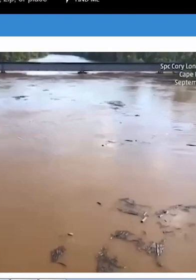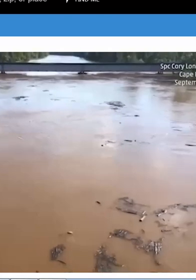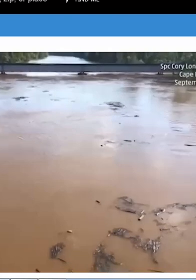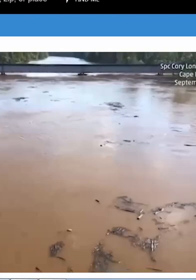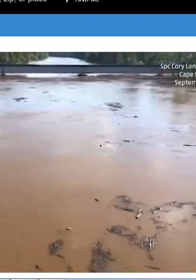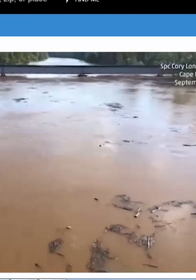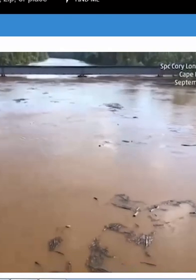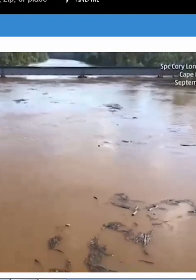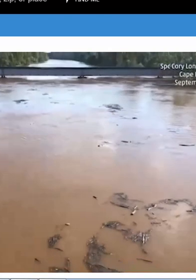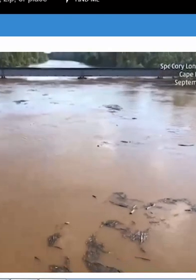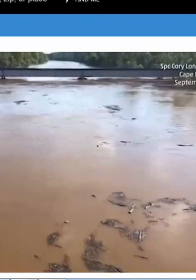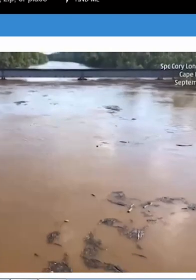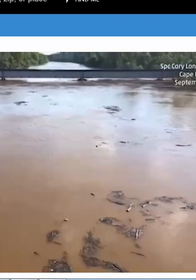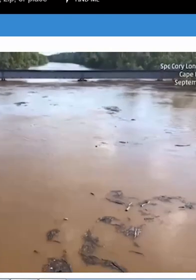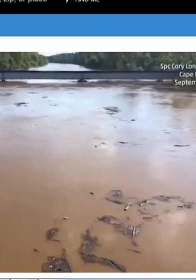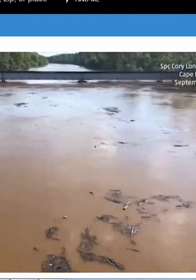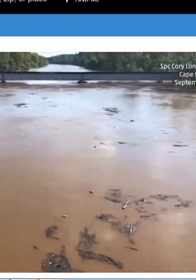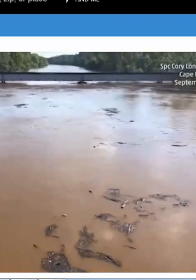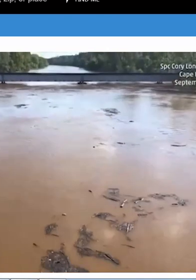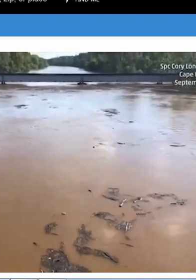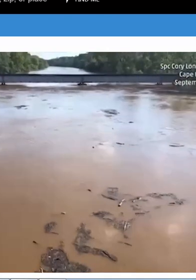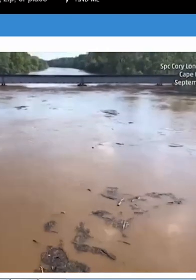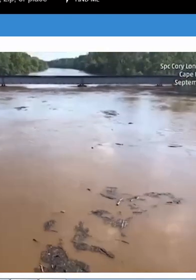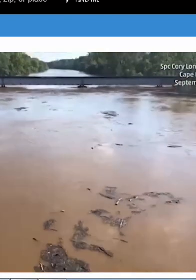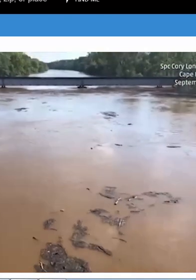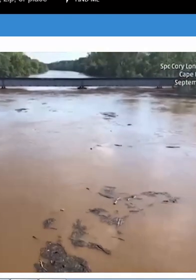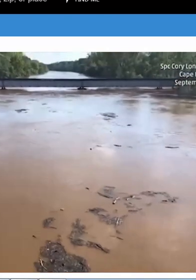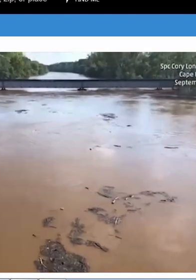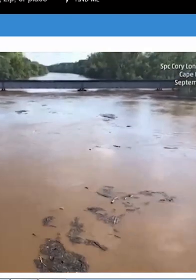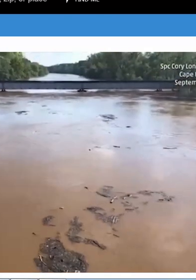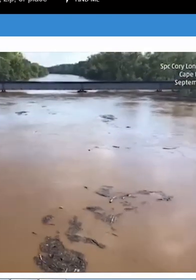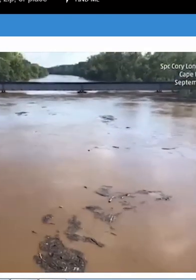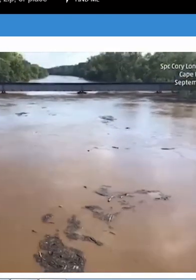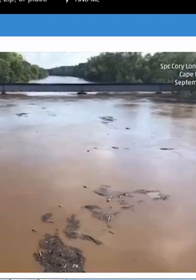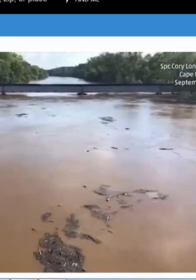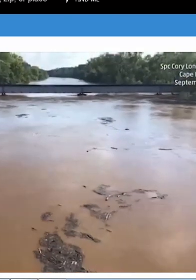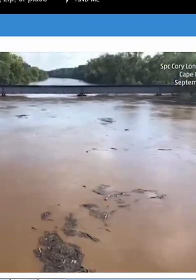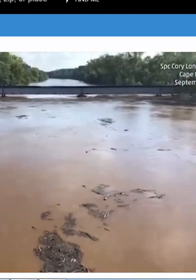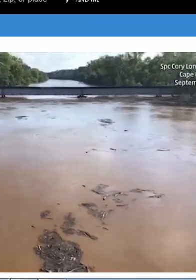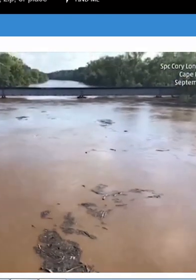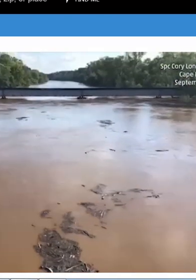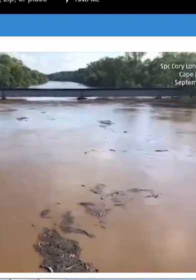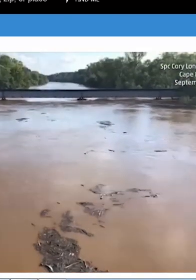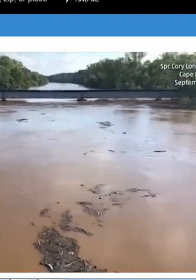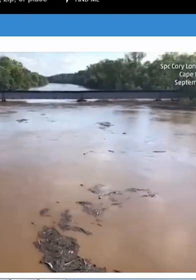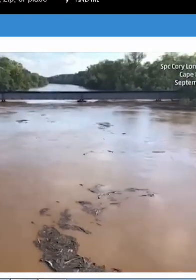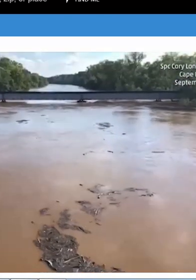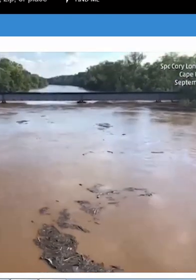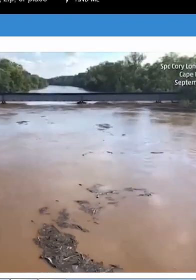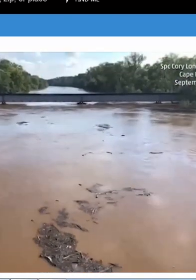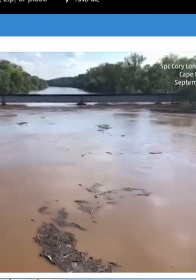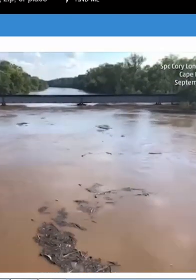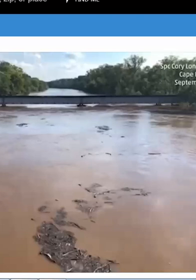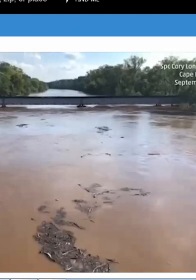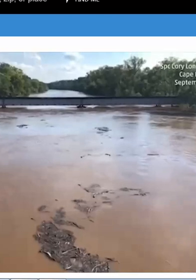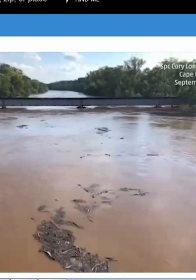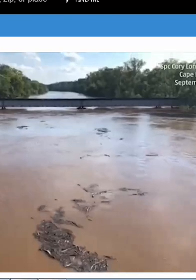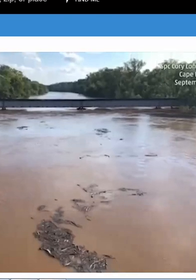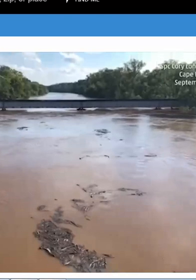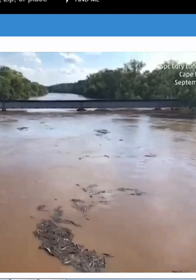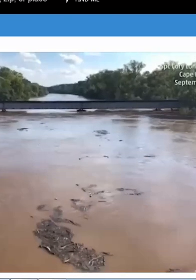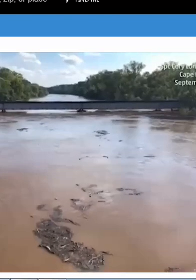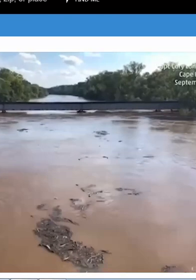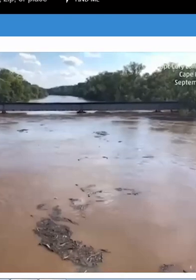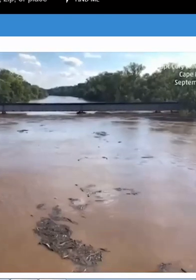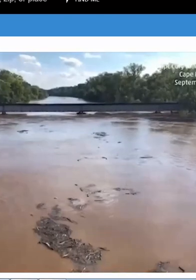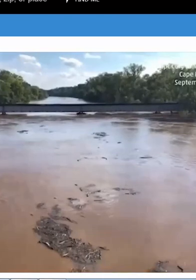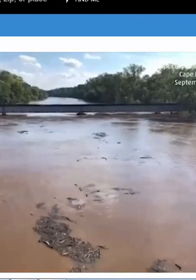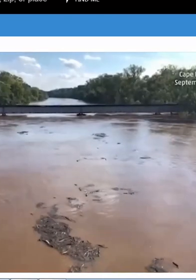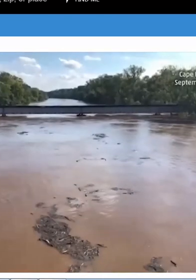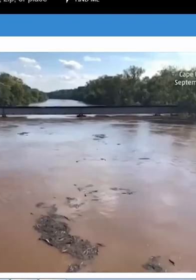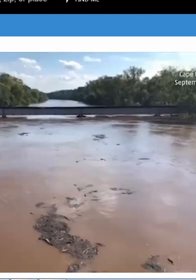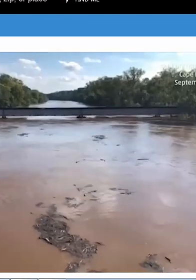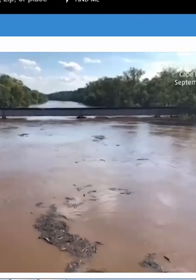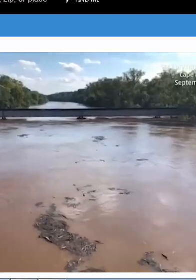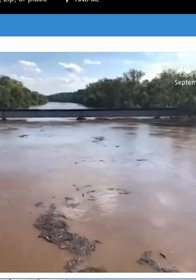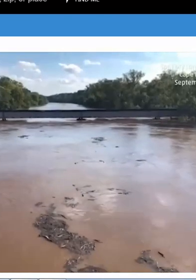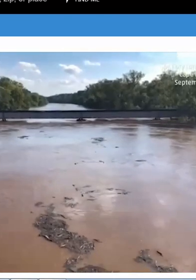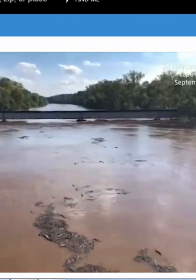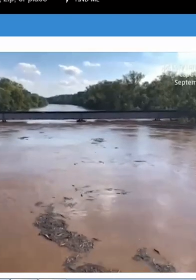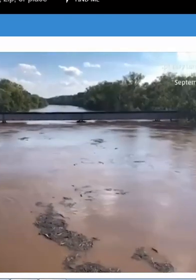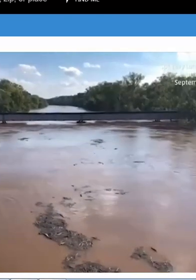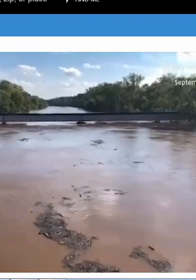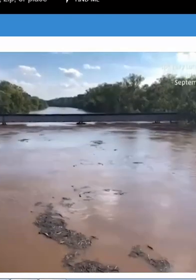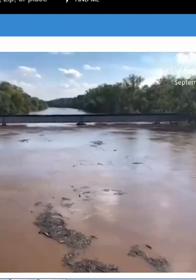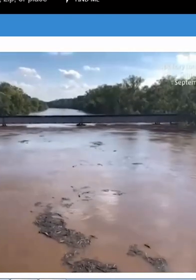town flooded when the Cape Fear River reached a levee there. The North Carolina National Guard and the U.S. Coast